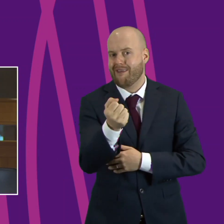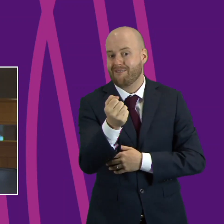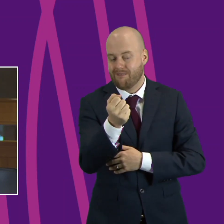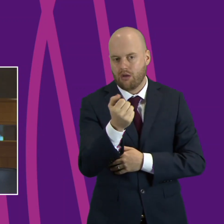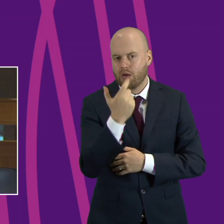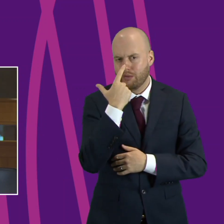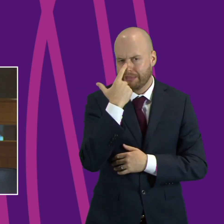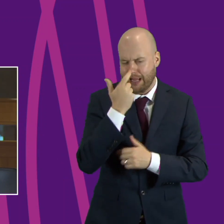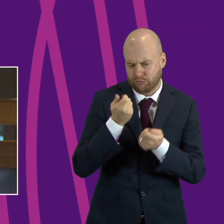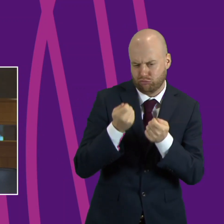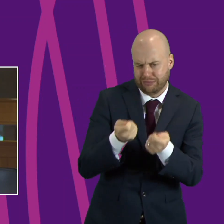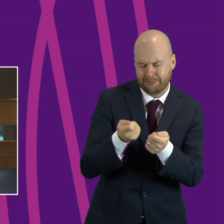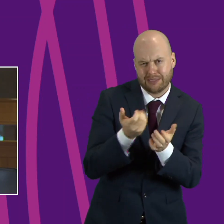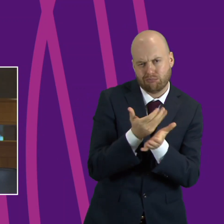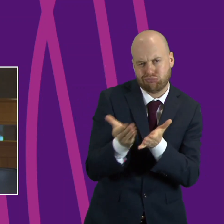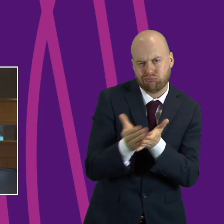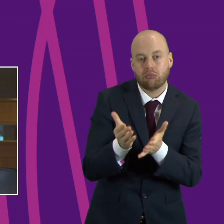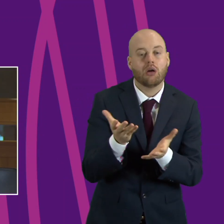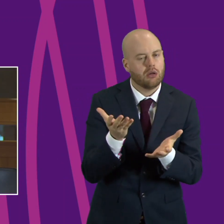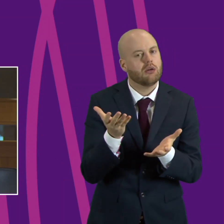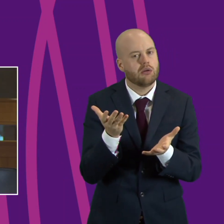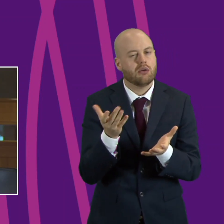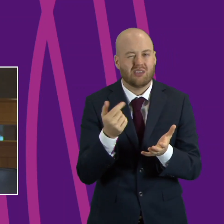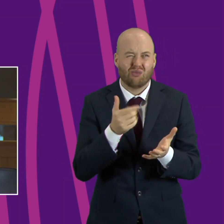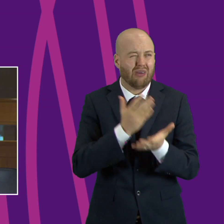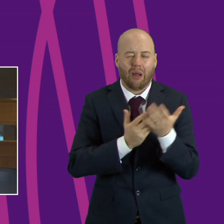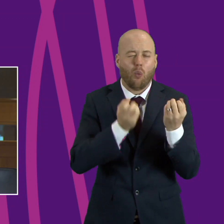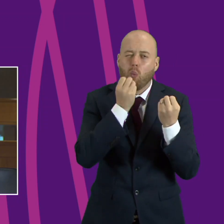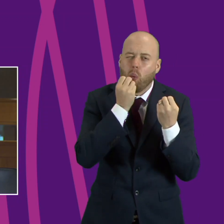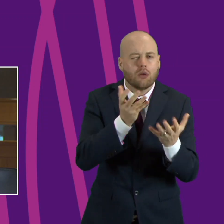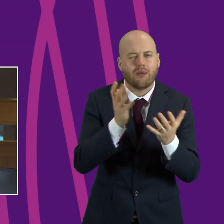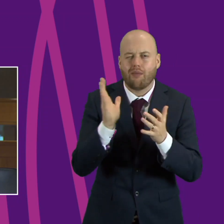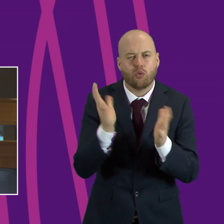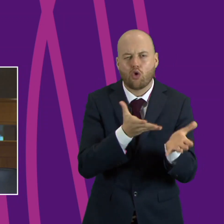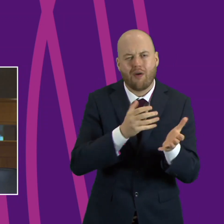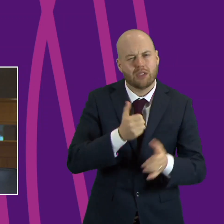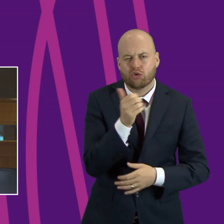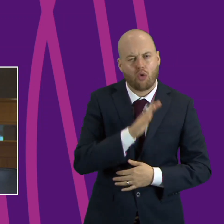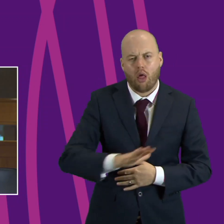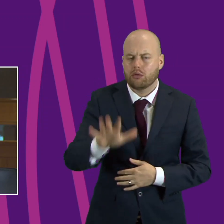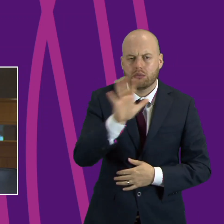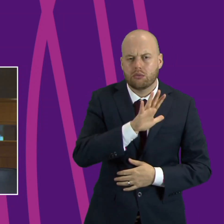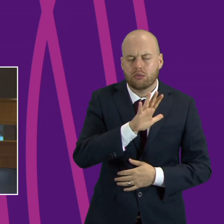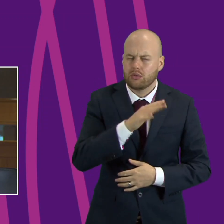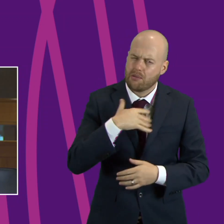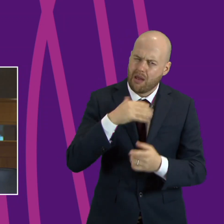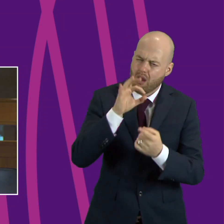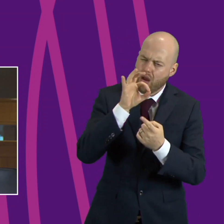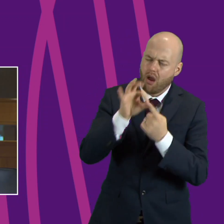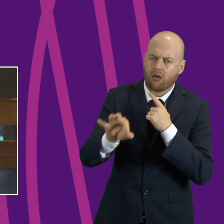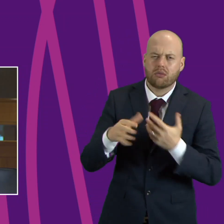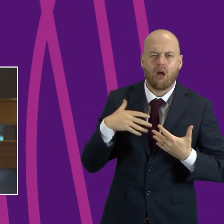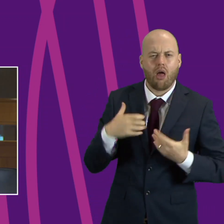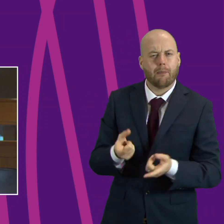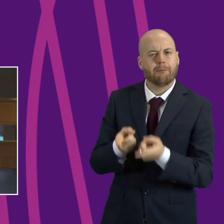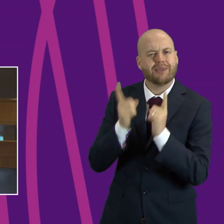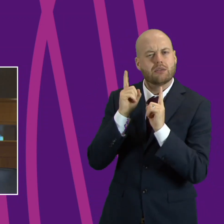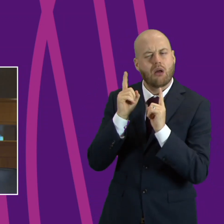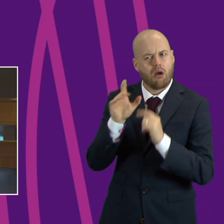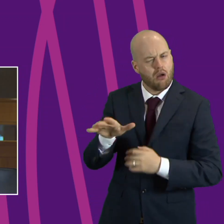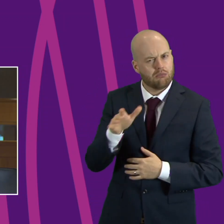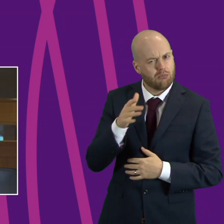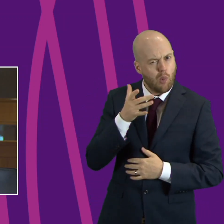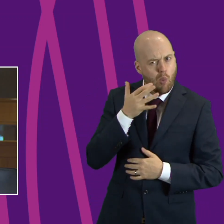service. I would like to ask the Cabinet Secretary, have there been any discussions at all about how and when safe